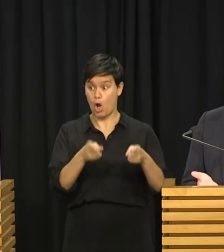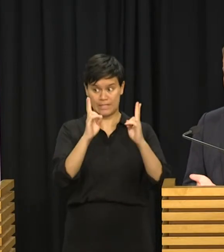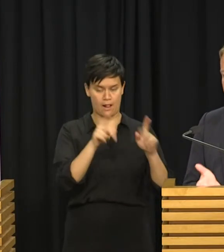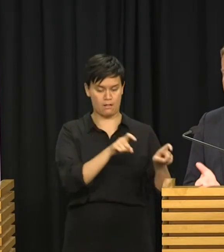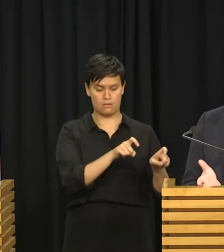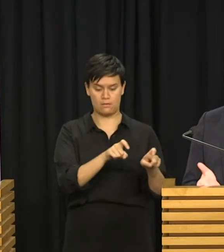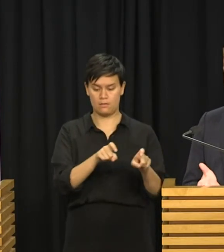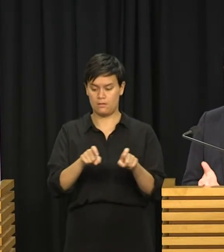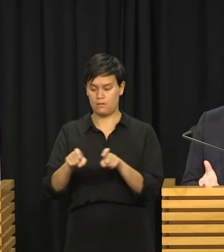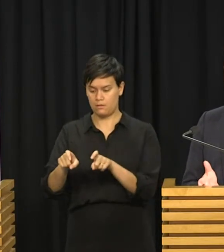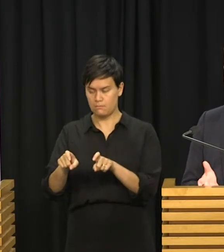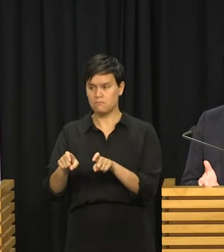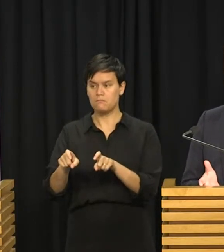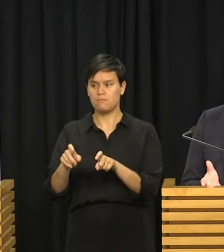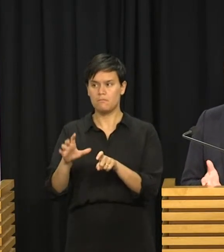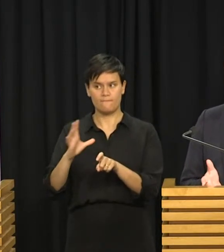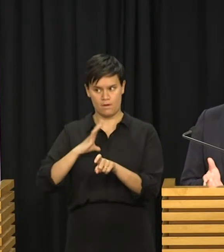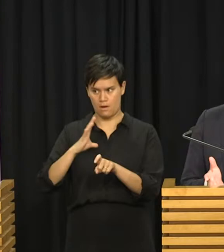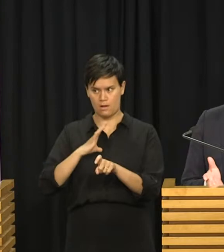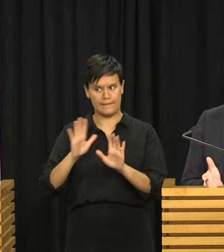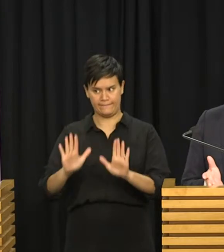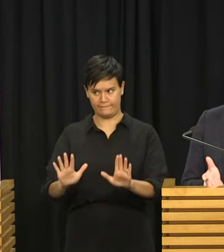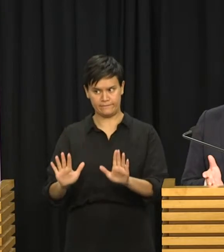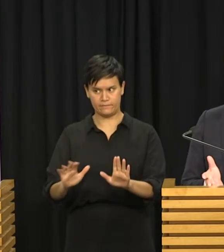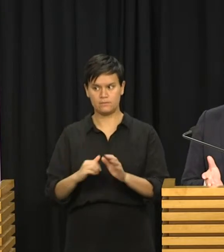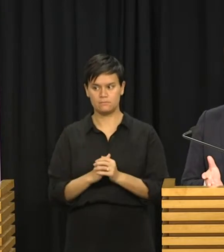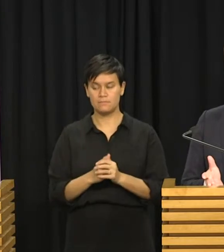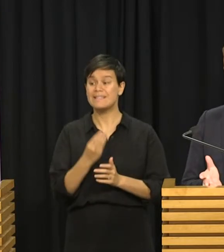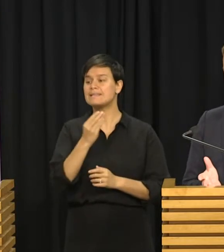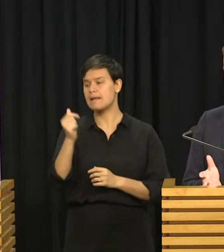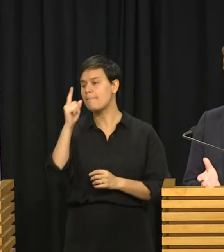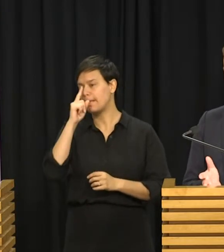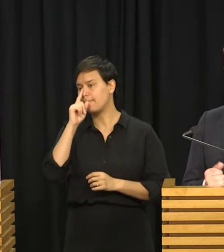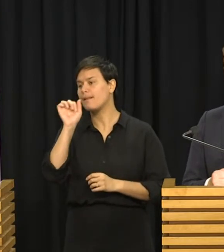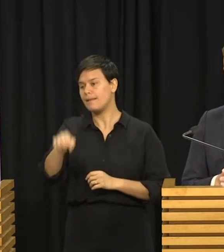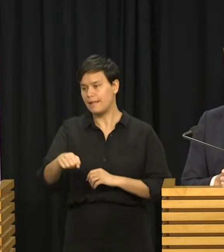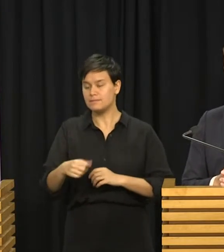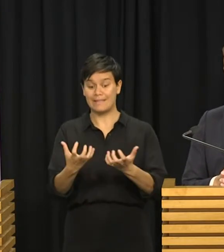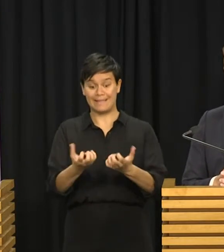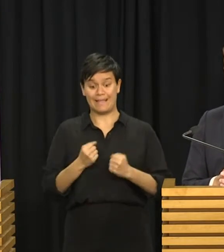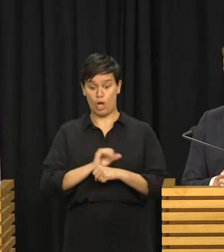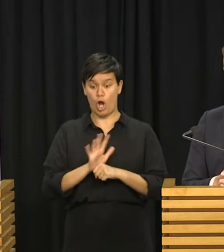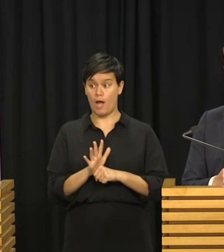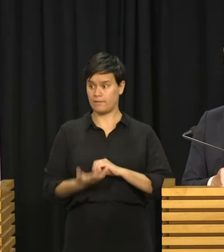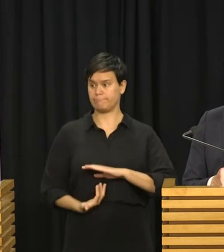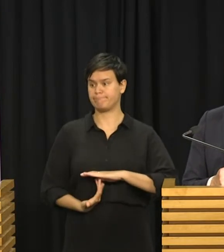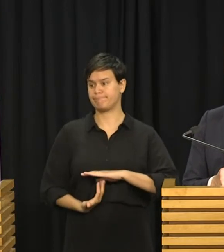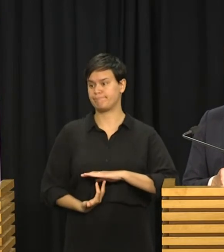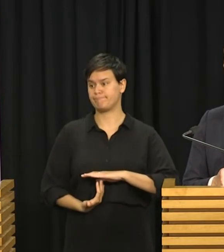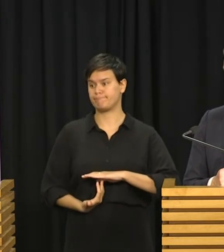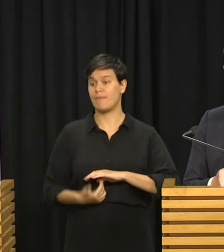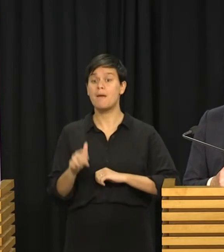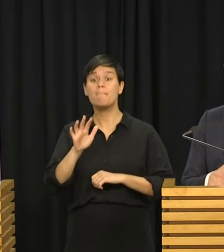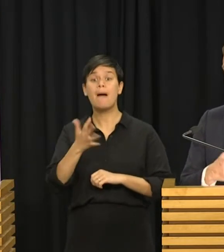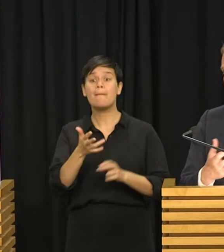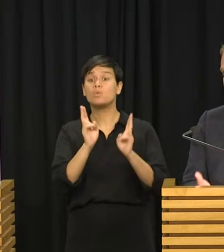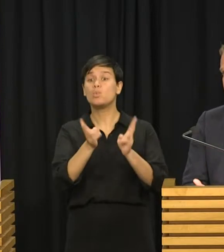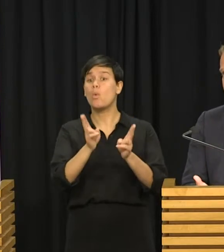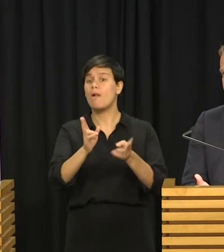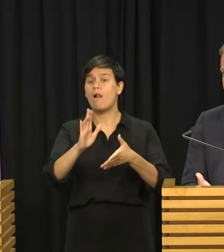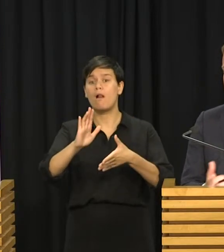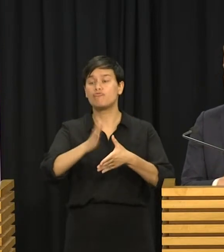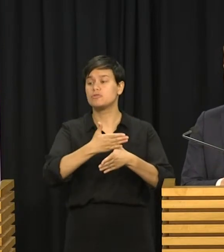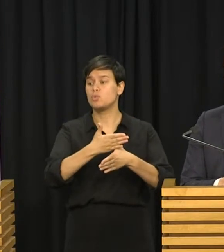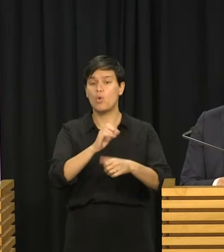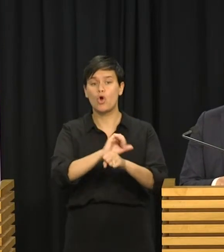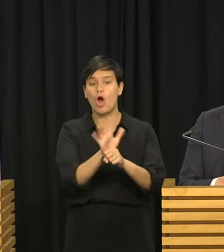do see a little bit more of is people incubating the virus for a little bit longer. So whereas they might have been picked up previously at, say, day 3, they might be picked up